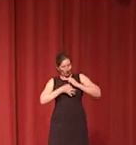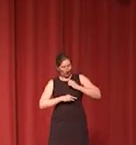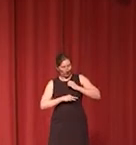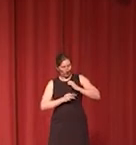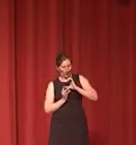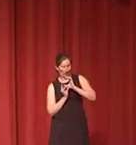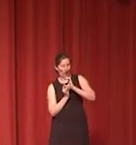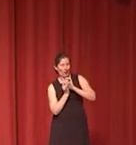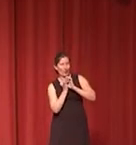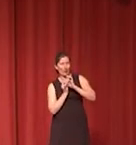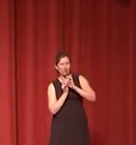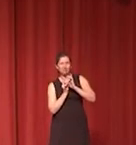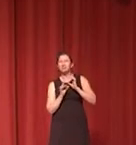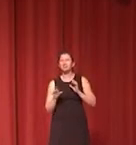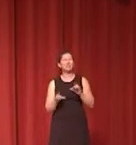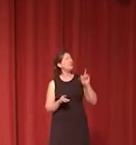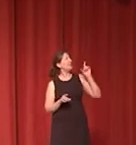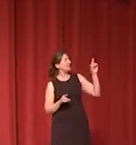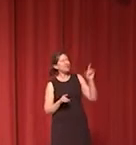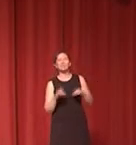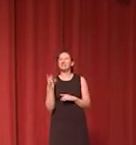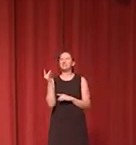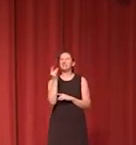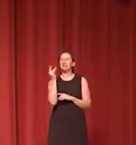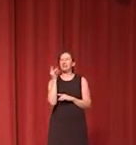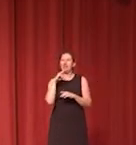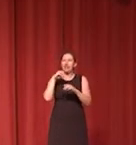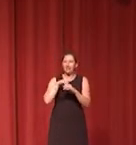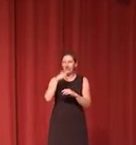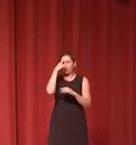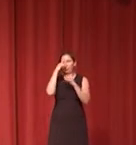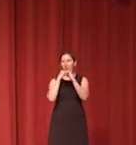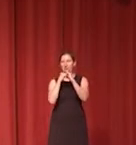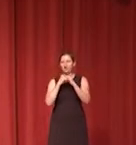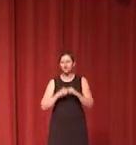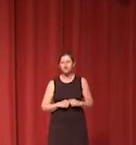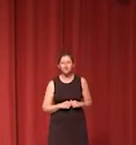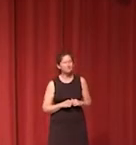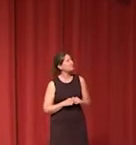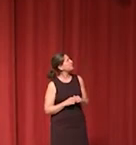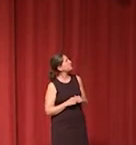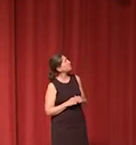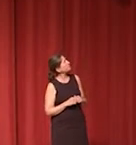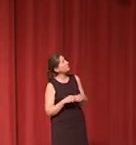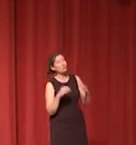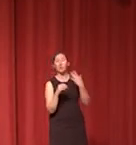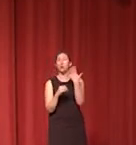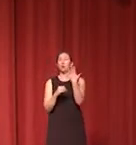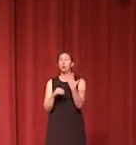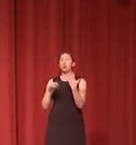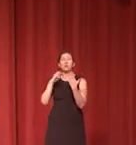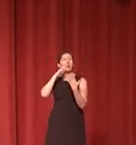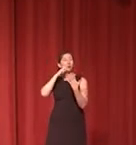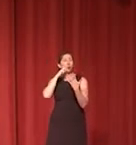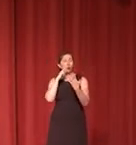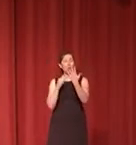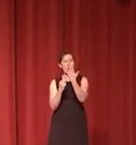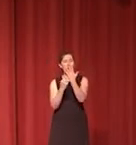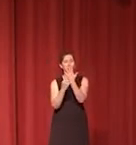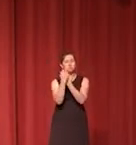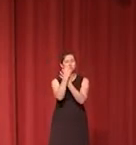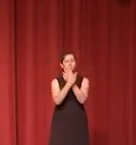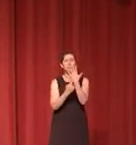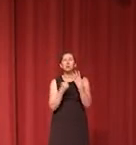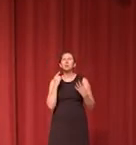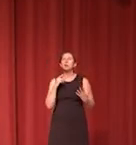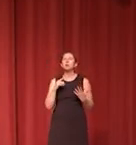going to come back to that amyloid. And then inside the nerve cells, or the neurons, you get a buildup of these proteins called